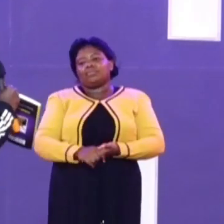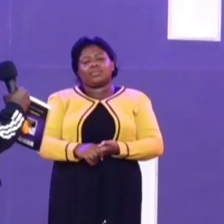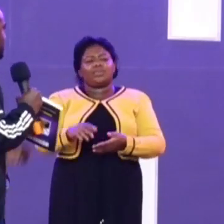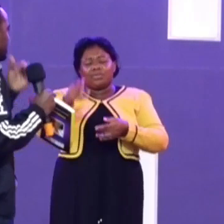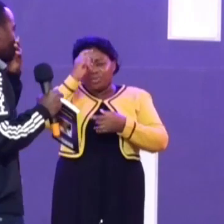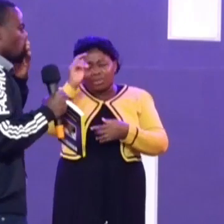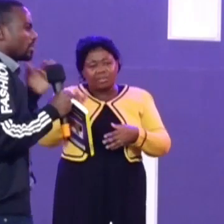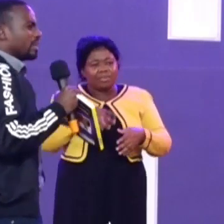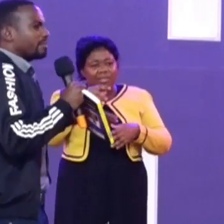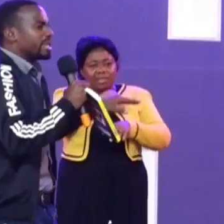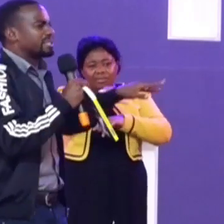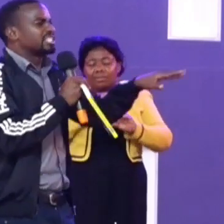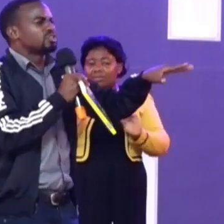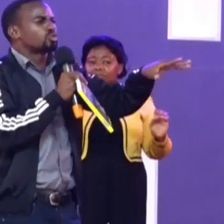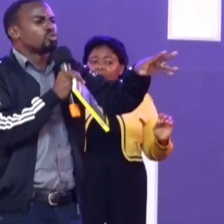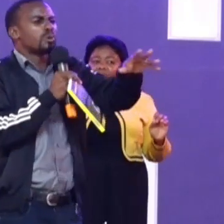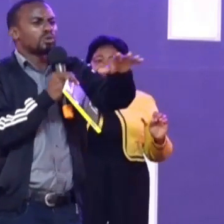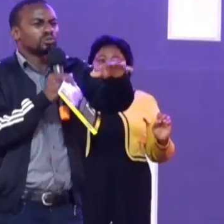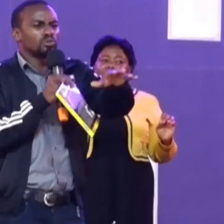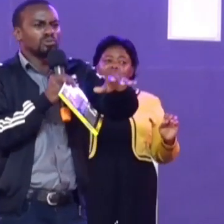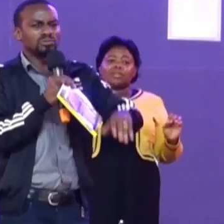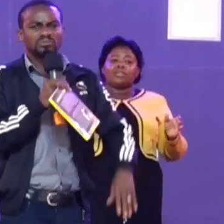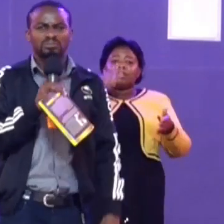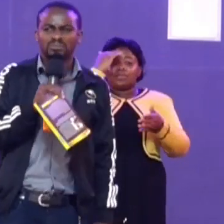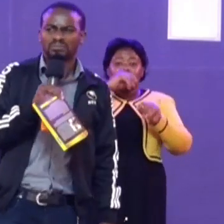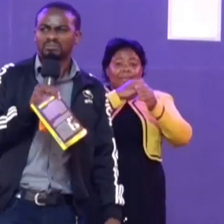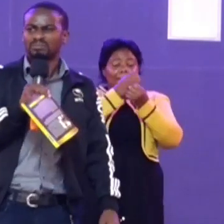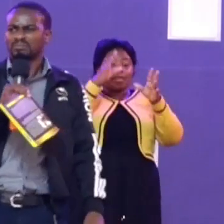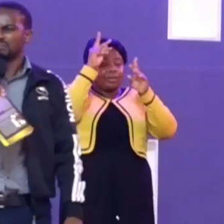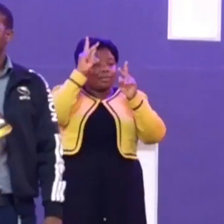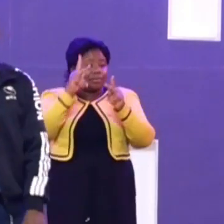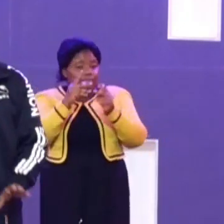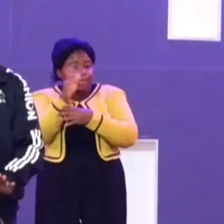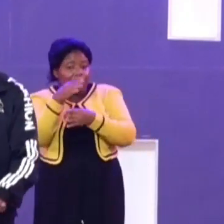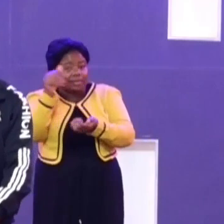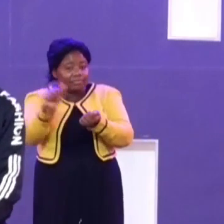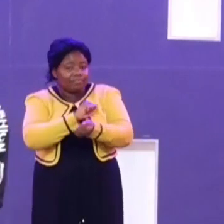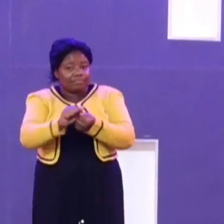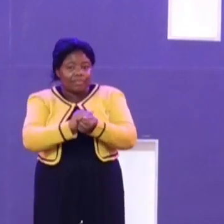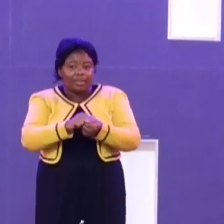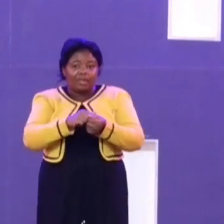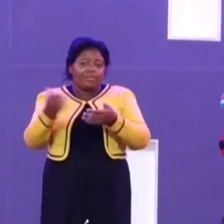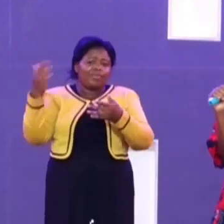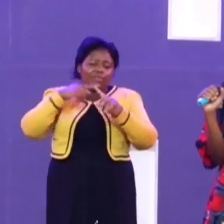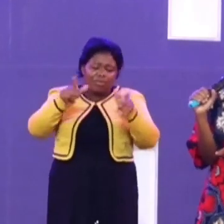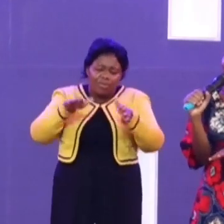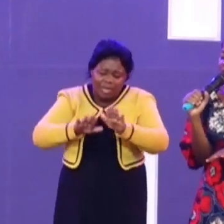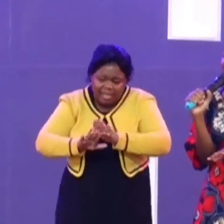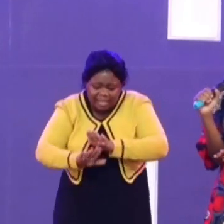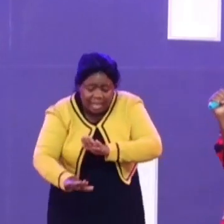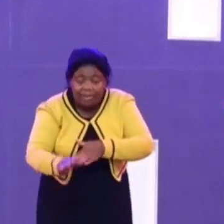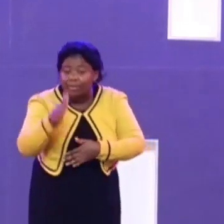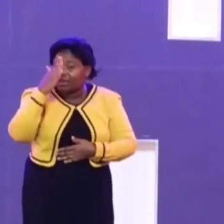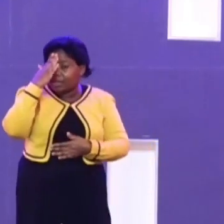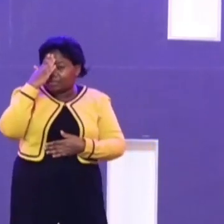You haven't honored my anointing. Bye bikizi okutukuba wano. That is what has beaten us most here. Bwetwali wansinga tuli betowaze. When we were down and we